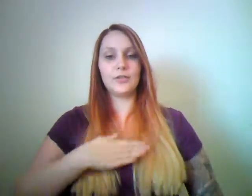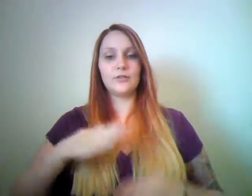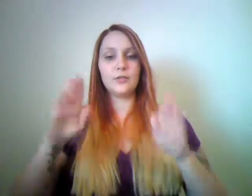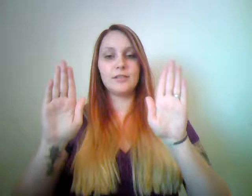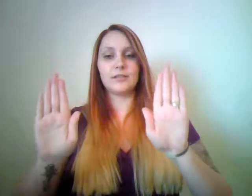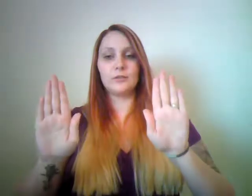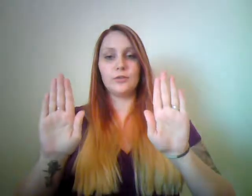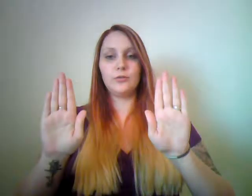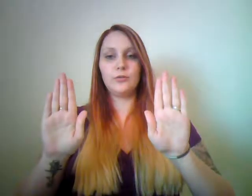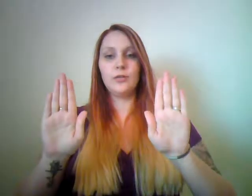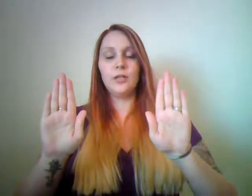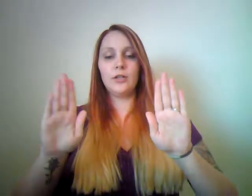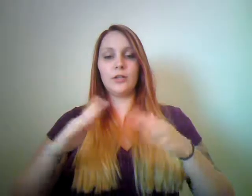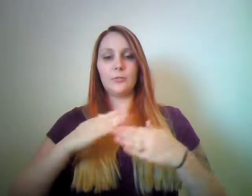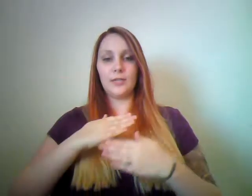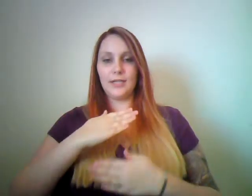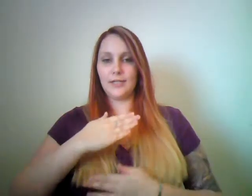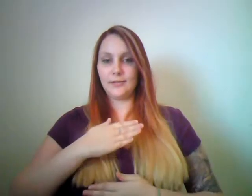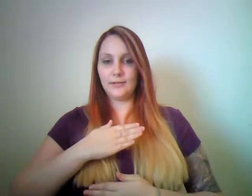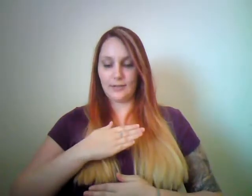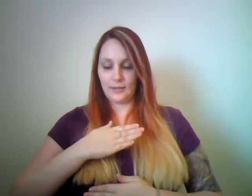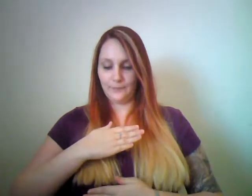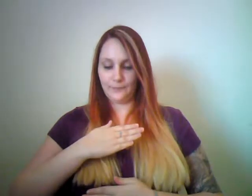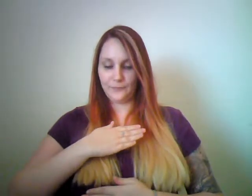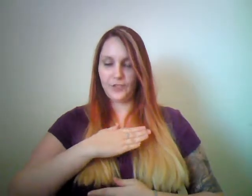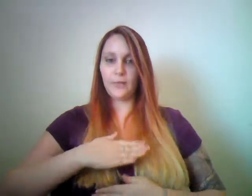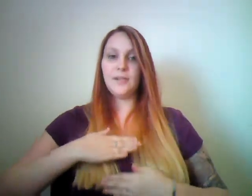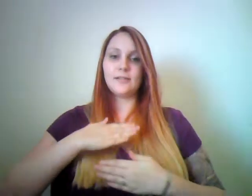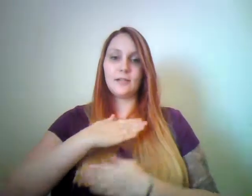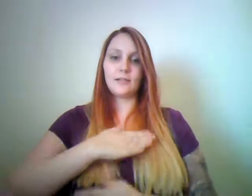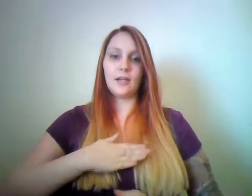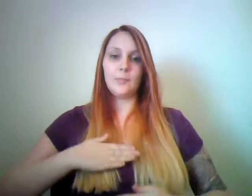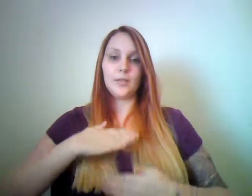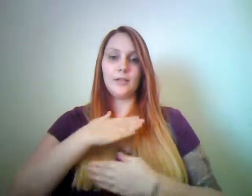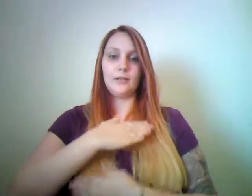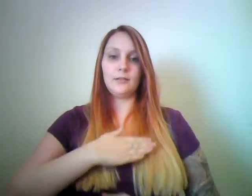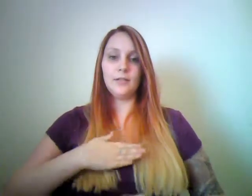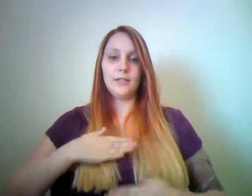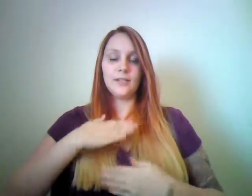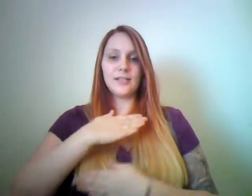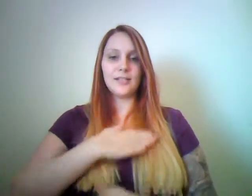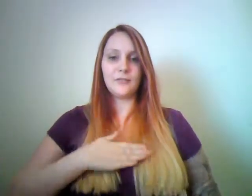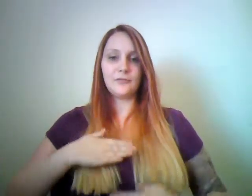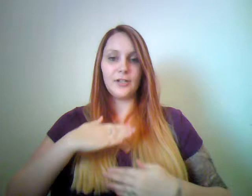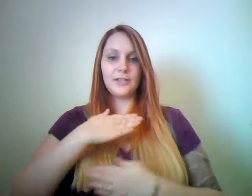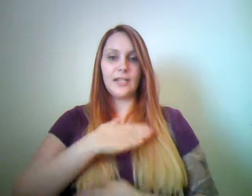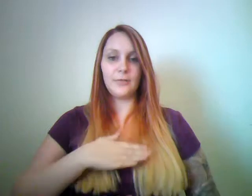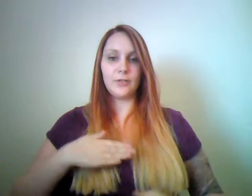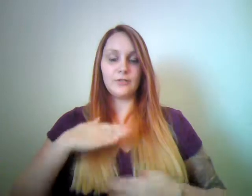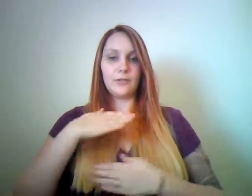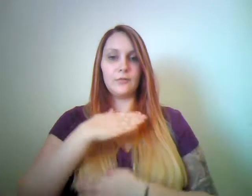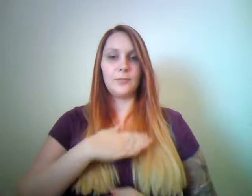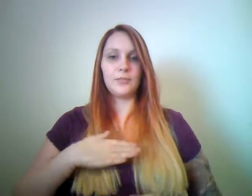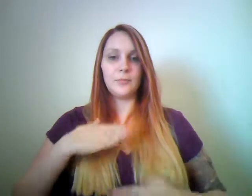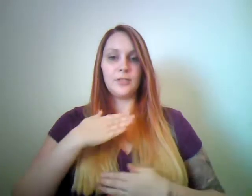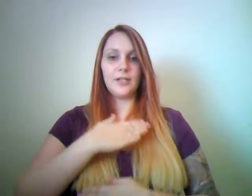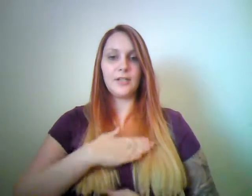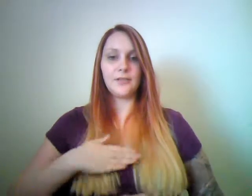enjoy, so two open hands, dominance on top, and it's like that fun game where you try to rub your tummy and your head at the same